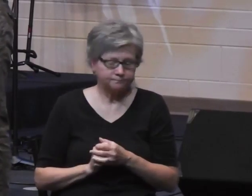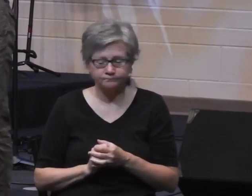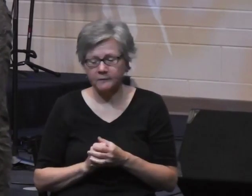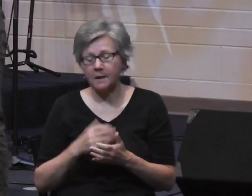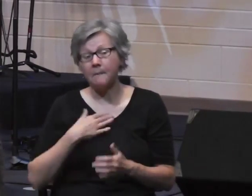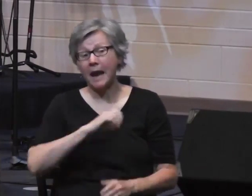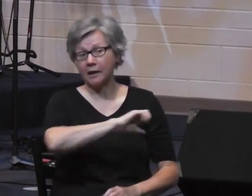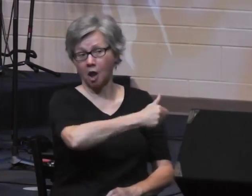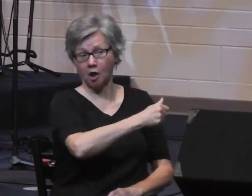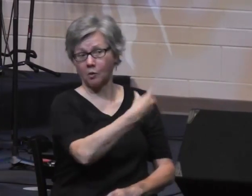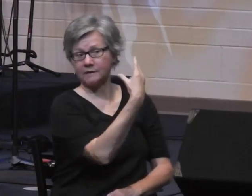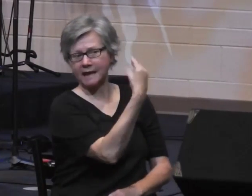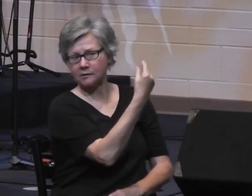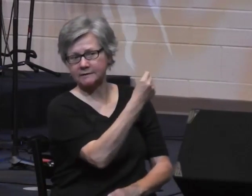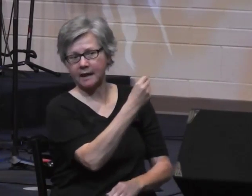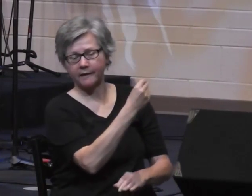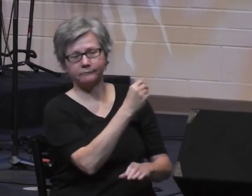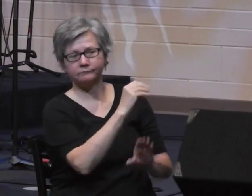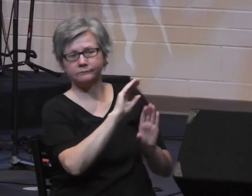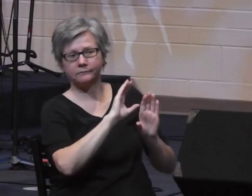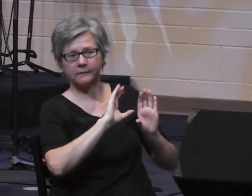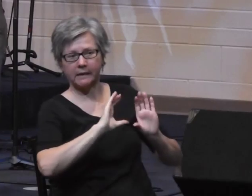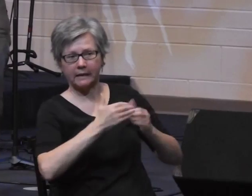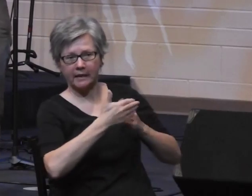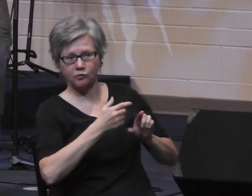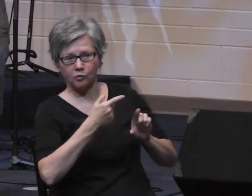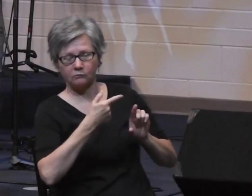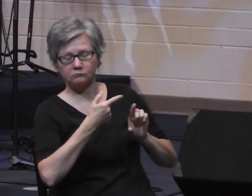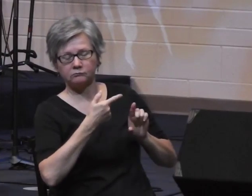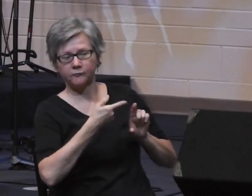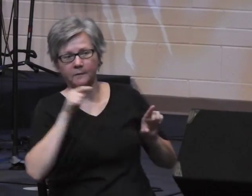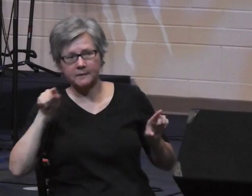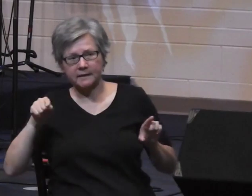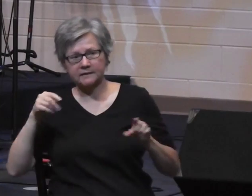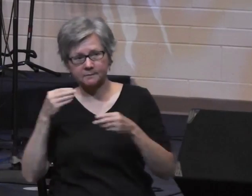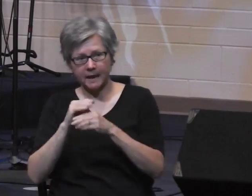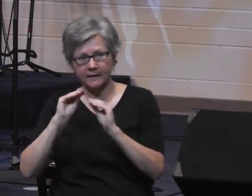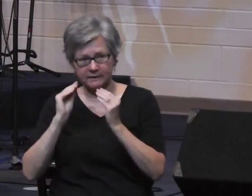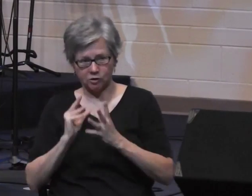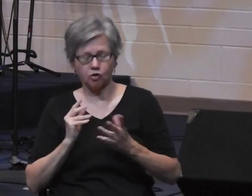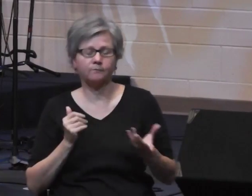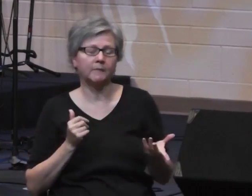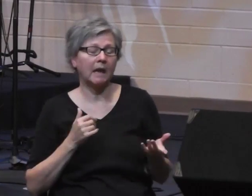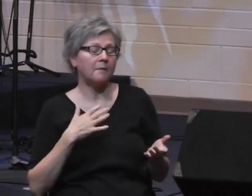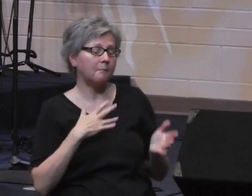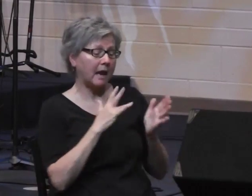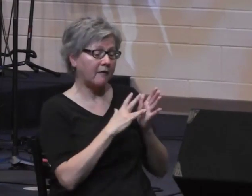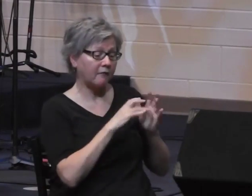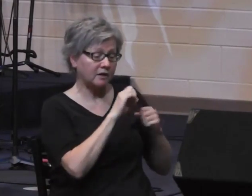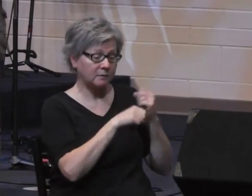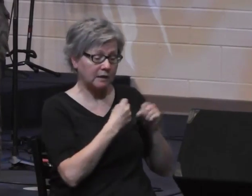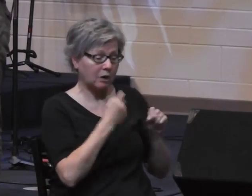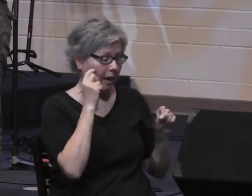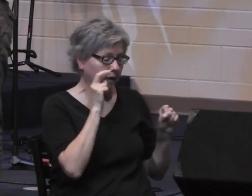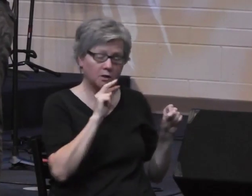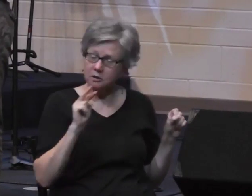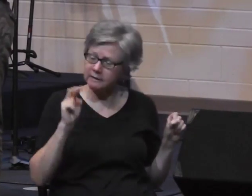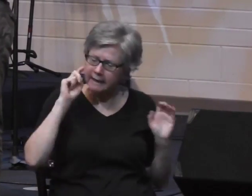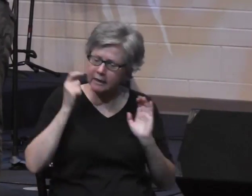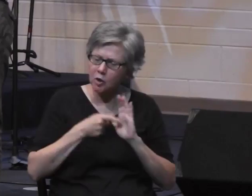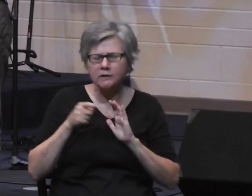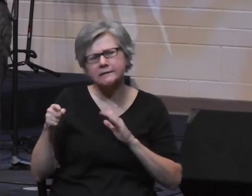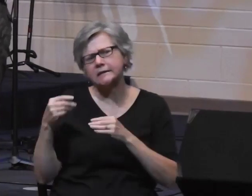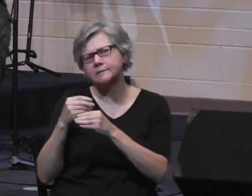was just outside the classroom of this math teacher. And not too long into my freshman year, I noticed that this math teacher